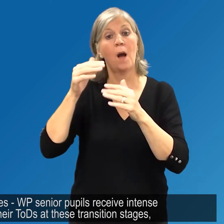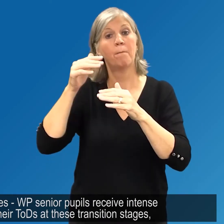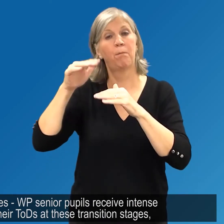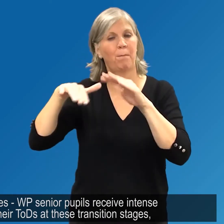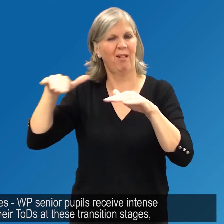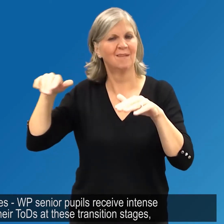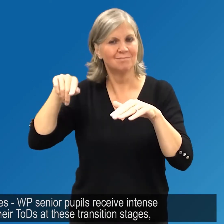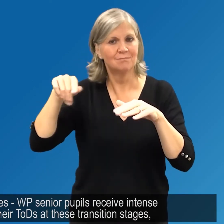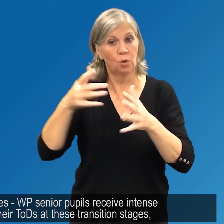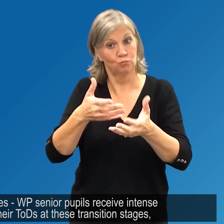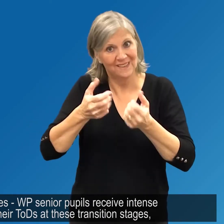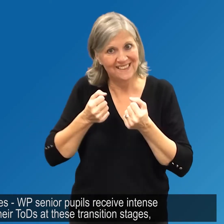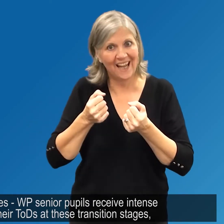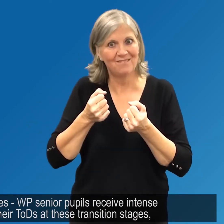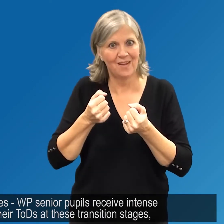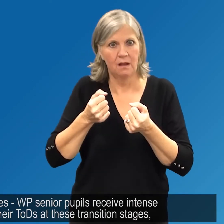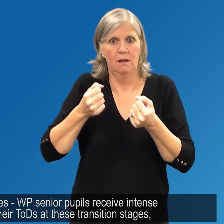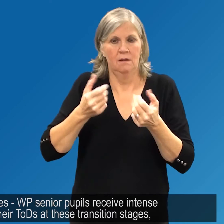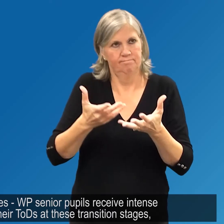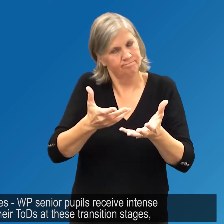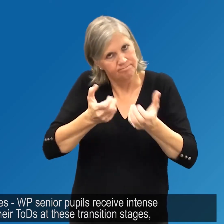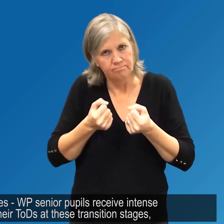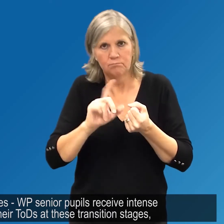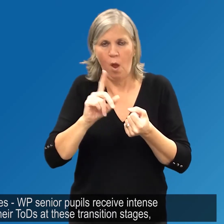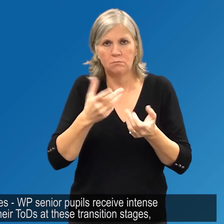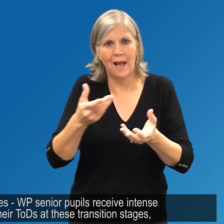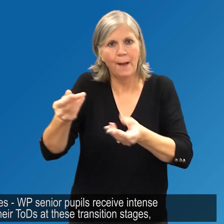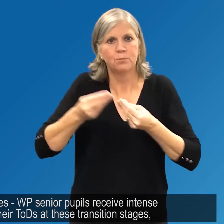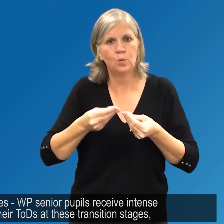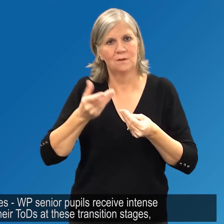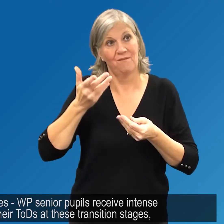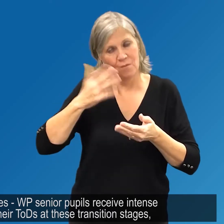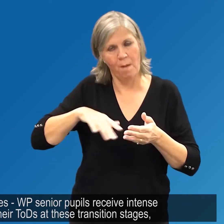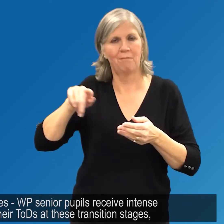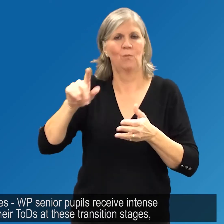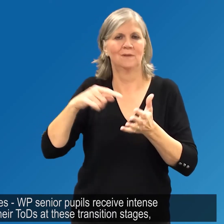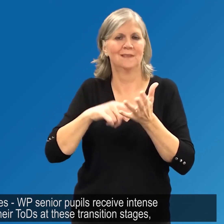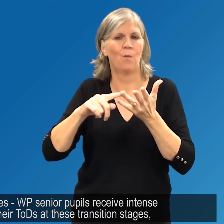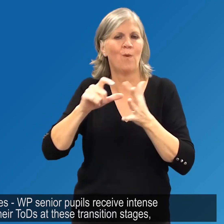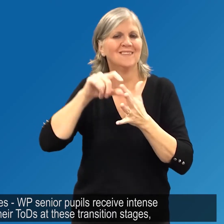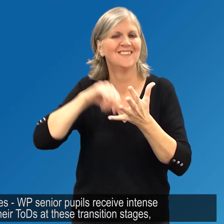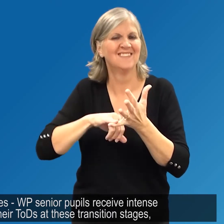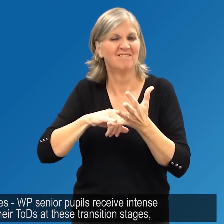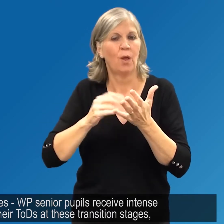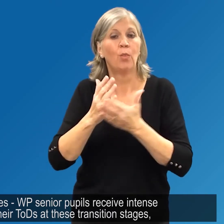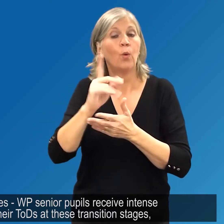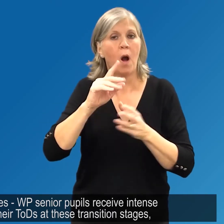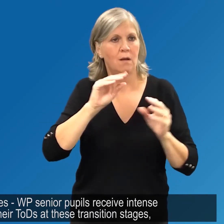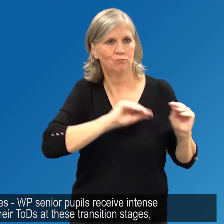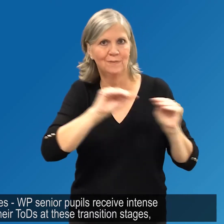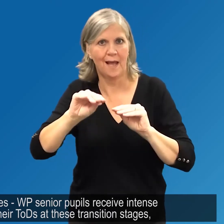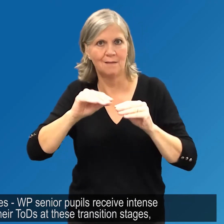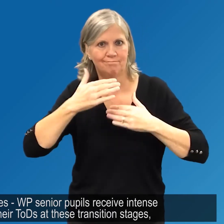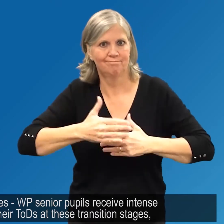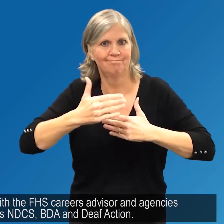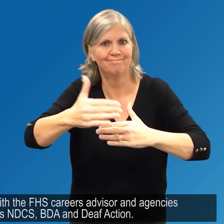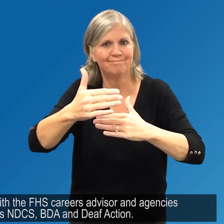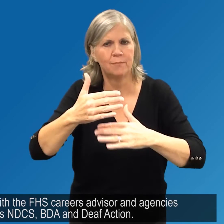Progress notes. WP senior pupils receive intense input from their TODs at these transition stages, working